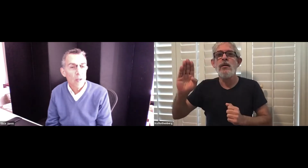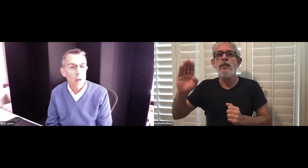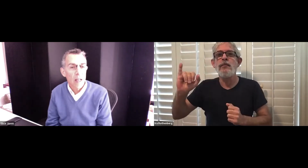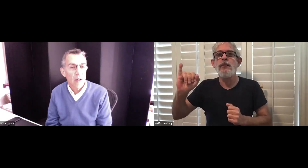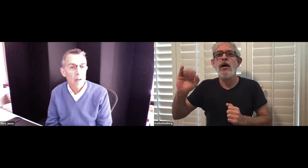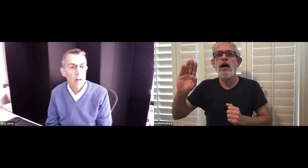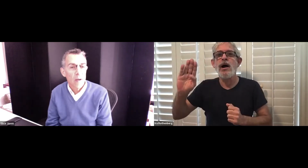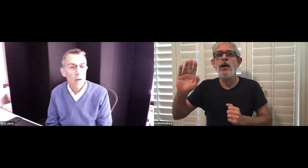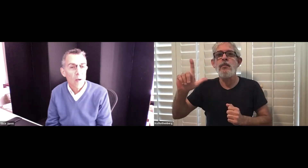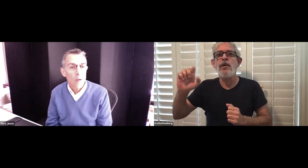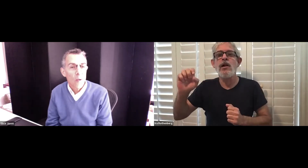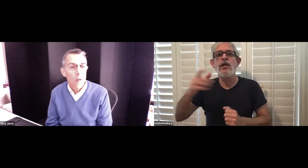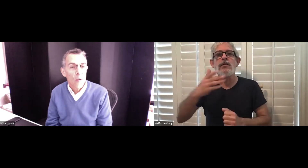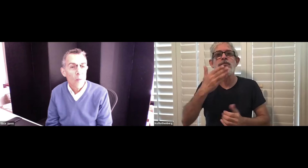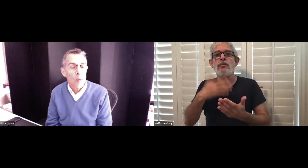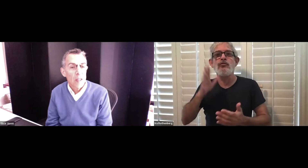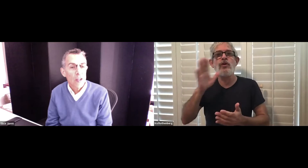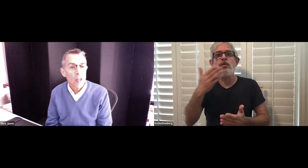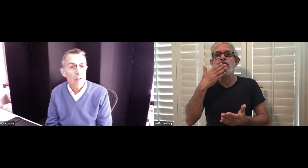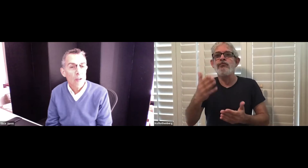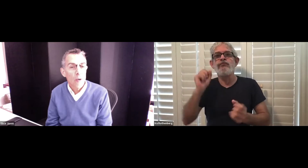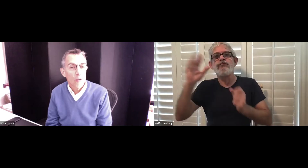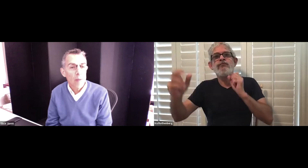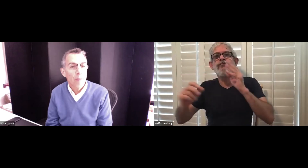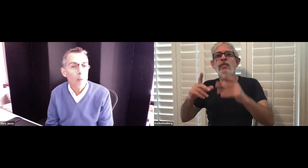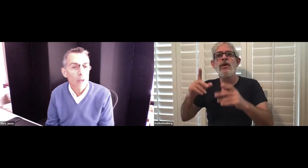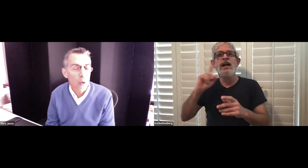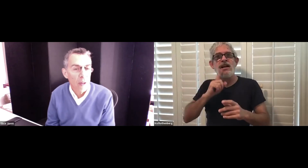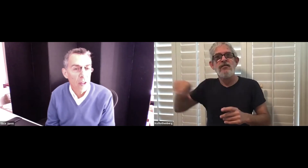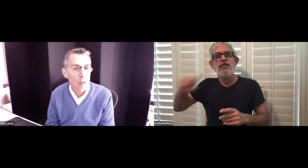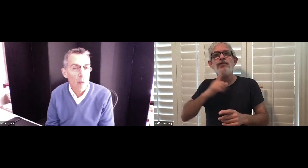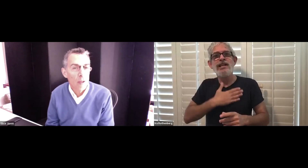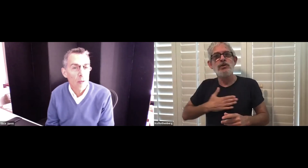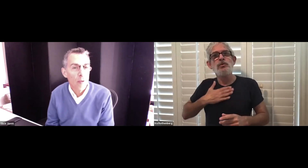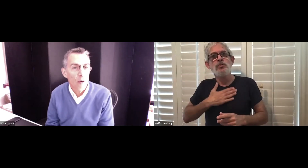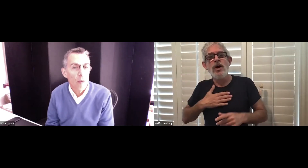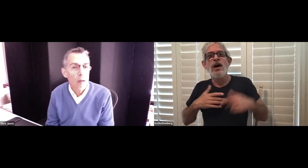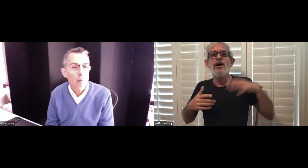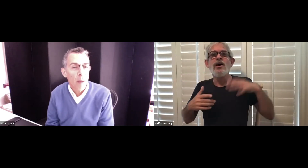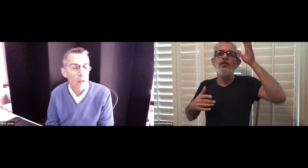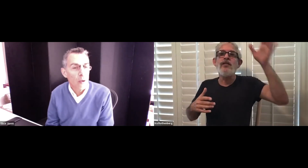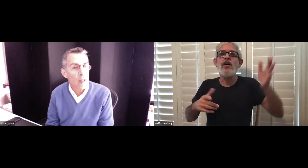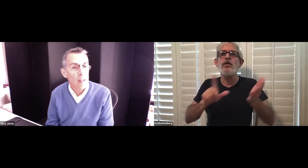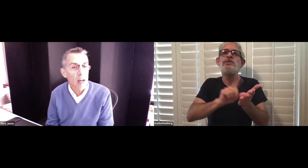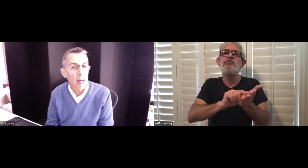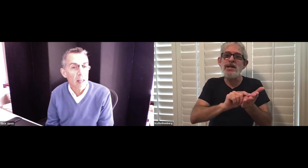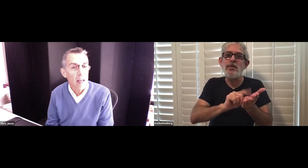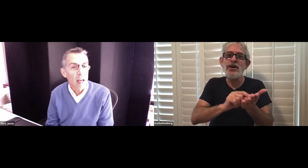storyteller, because she often told great Bible stories. She was able to perform Bible stories in sign, and